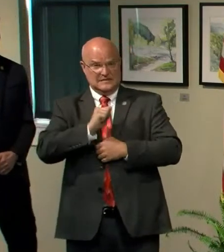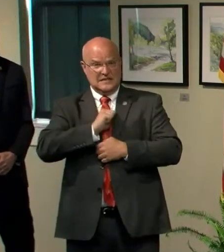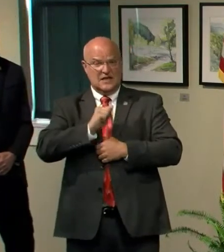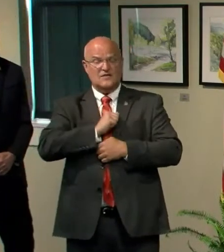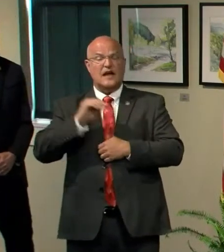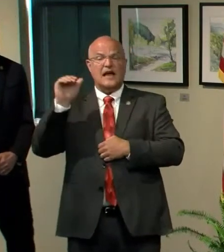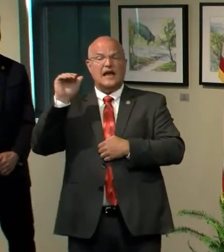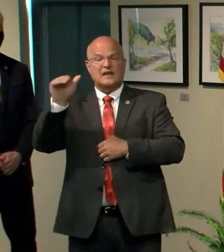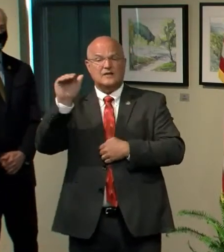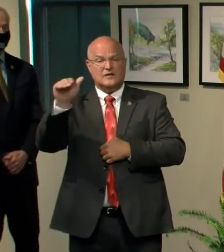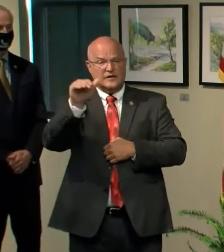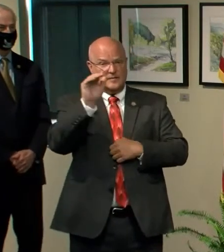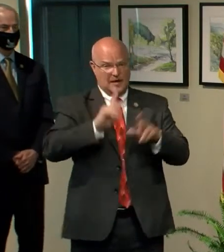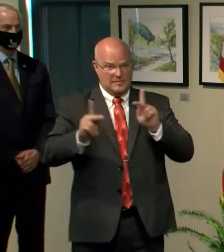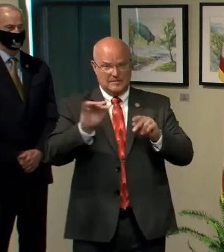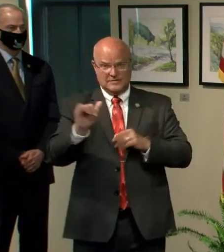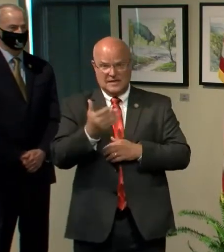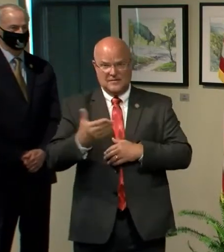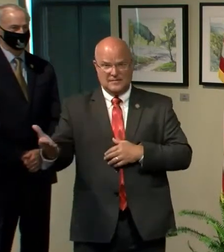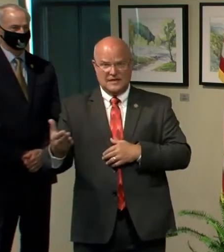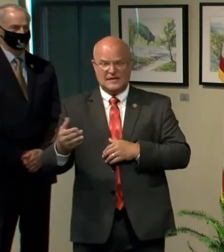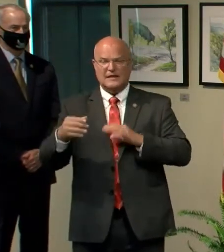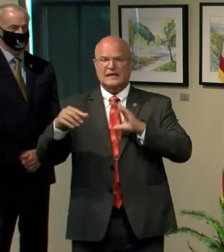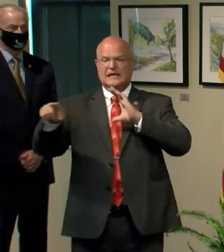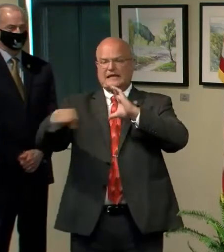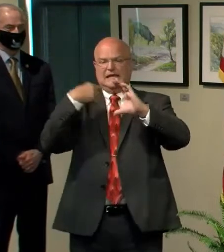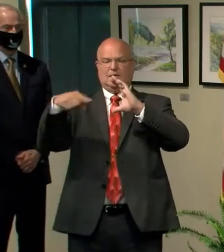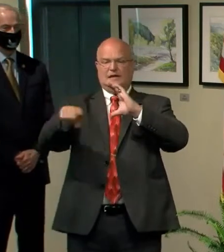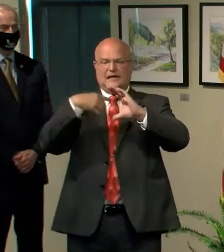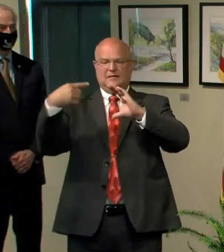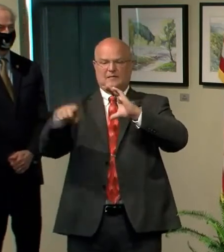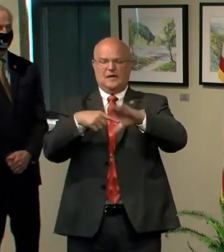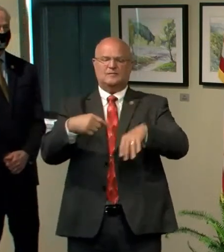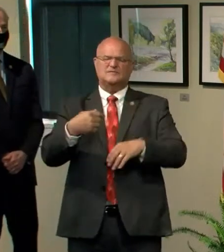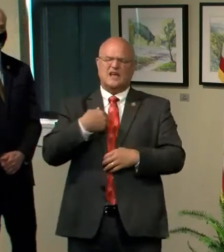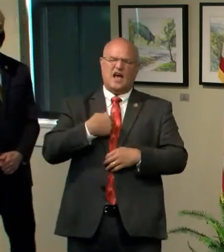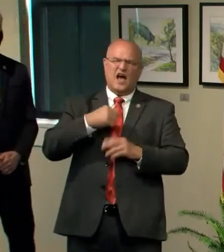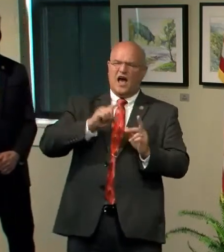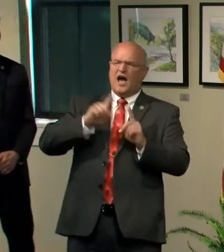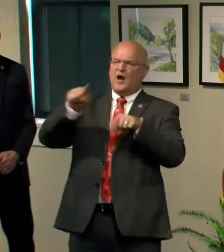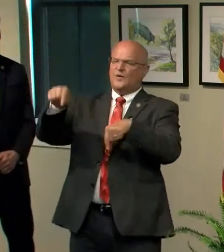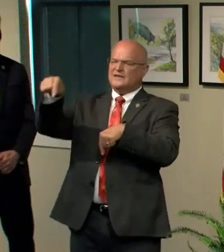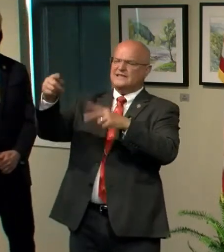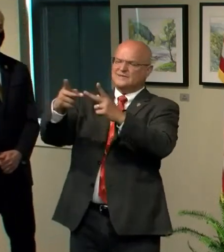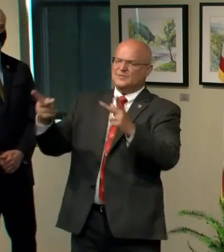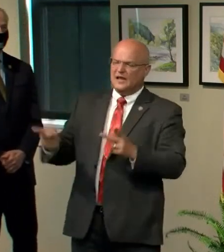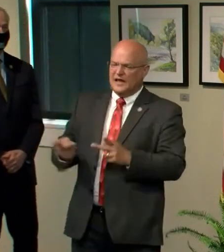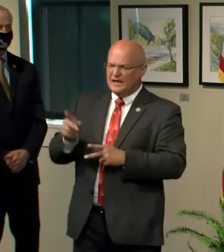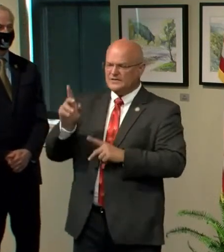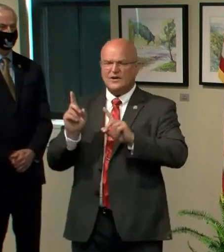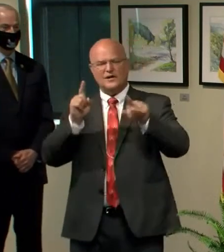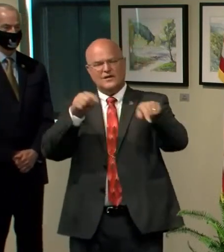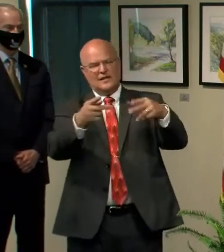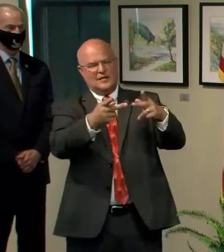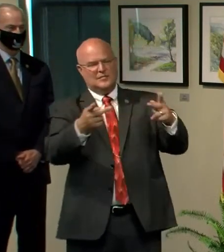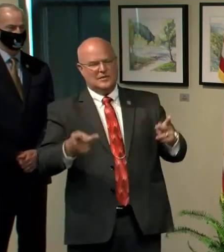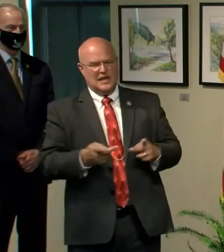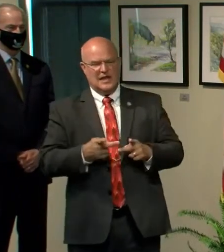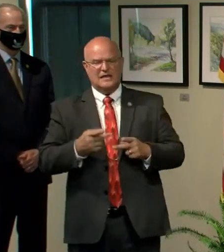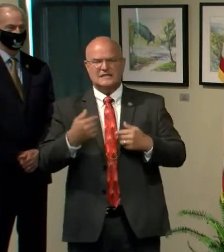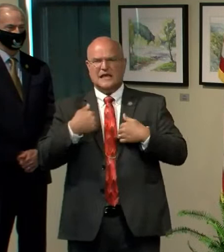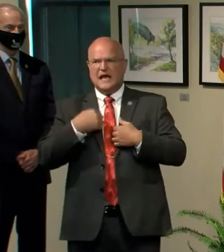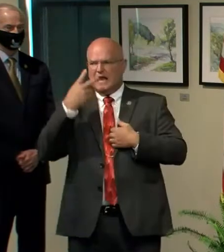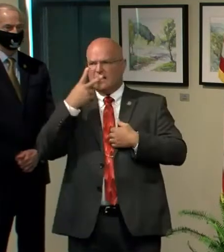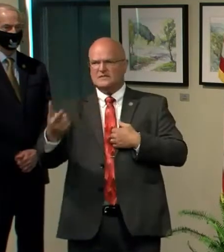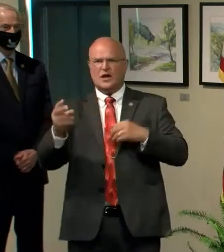also to remind one another. I get a lot of emails from people saying, well, I went to such and such a place or there,